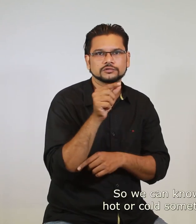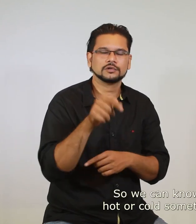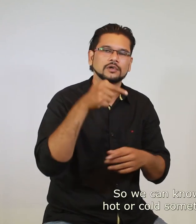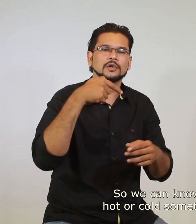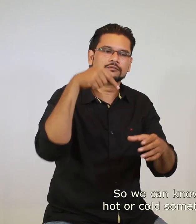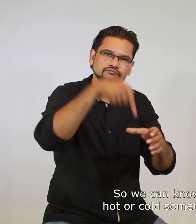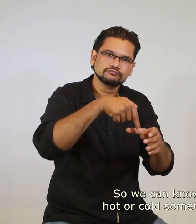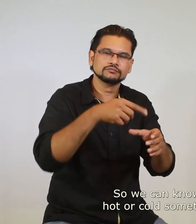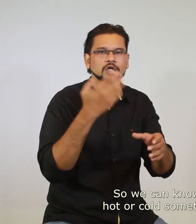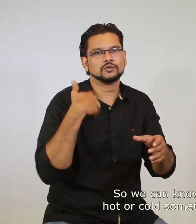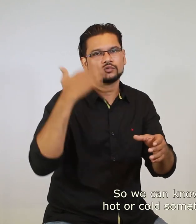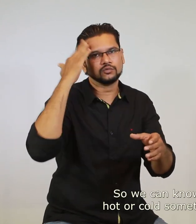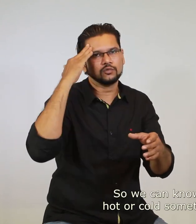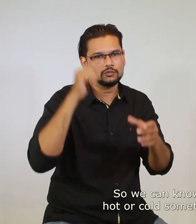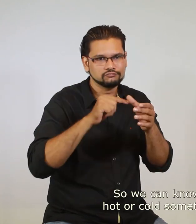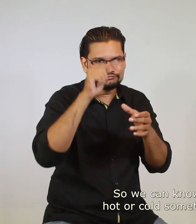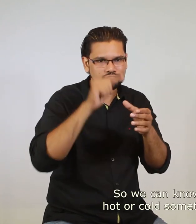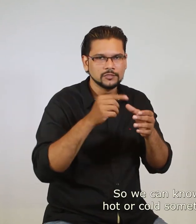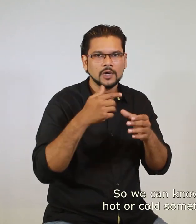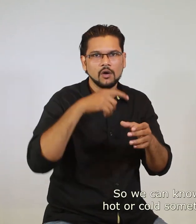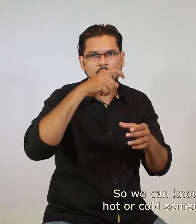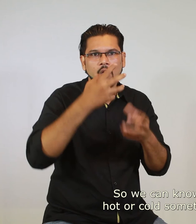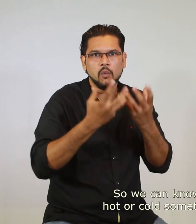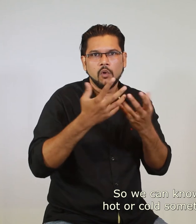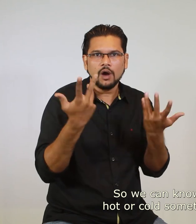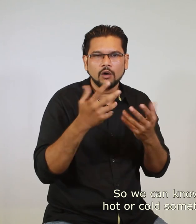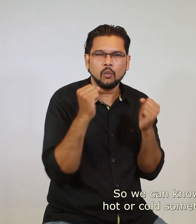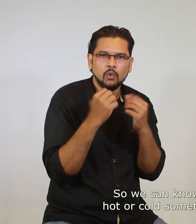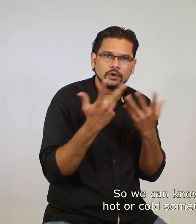So we can know how hot or cold something is.